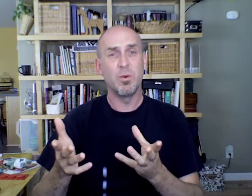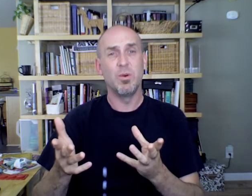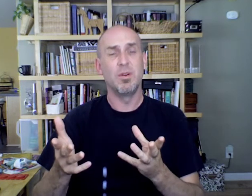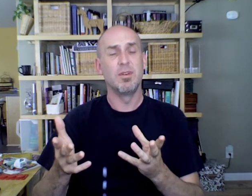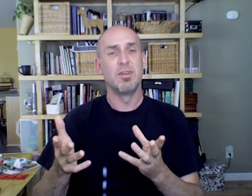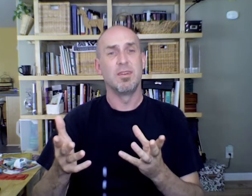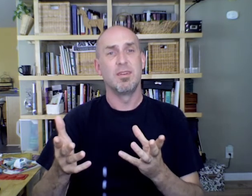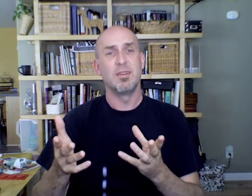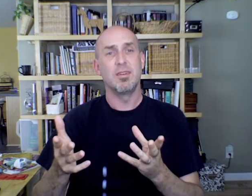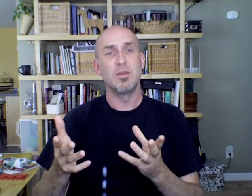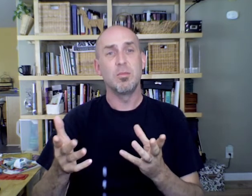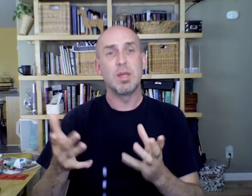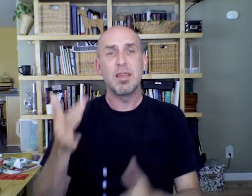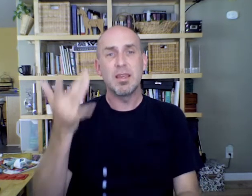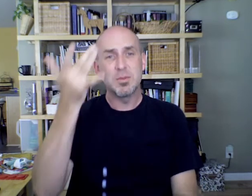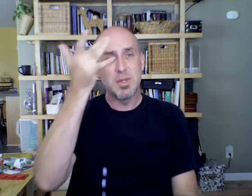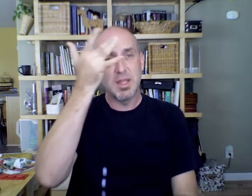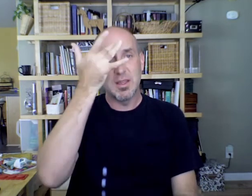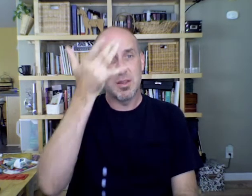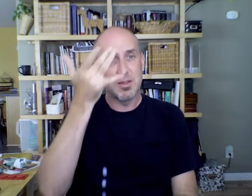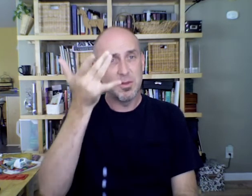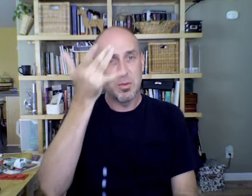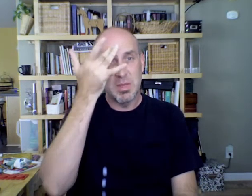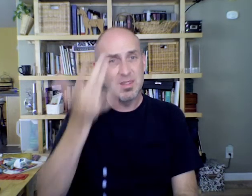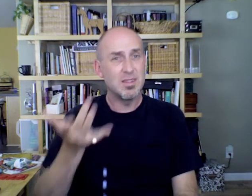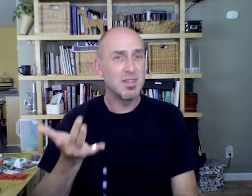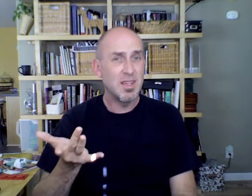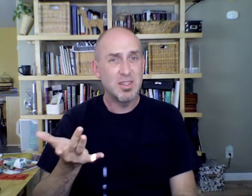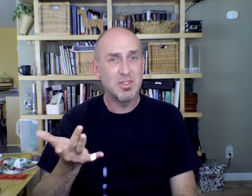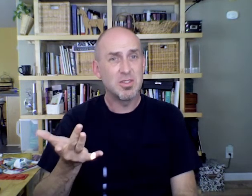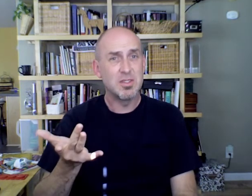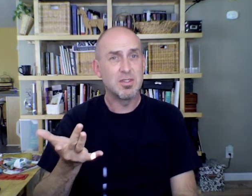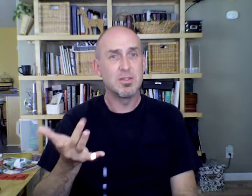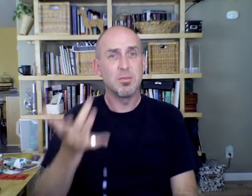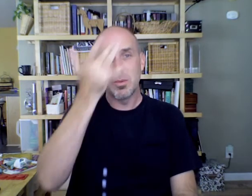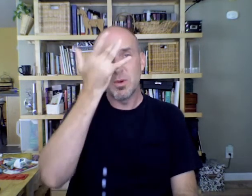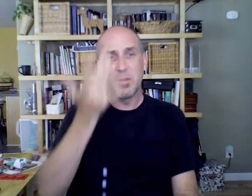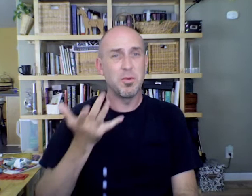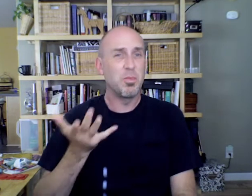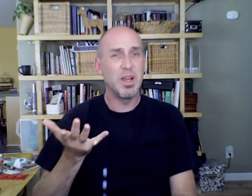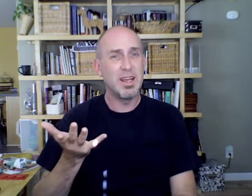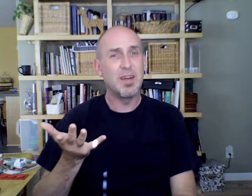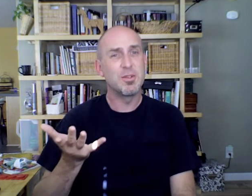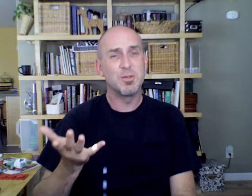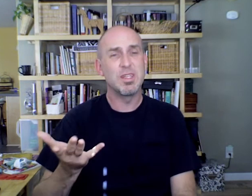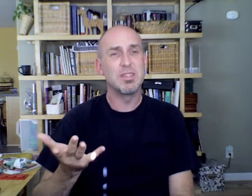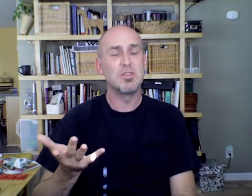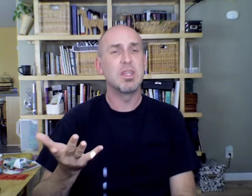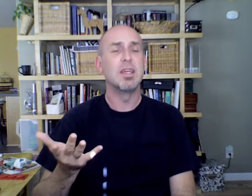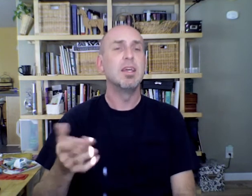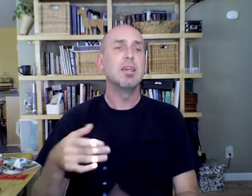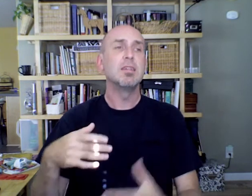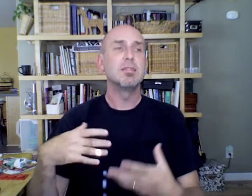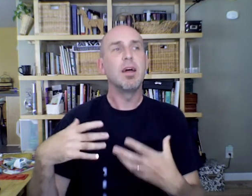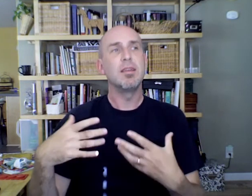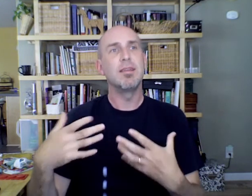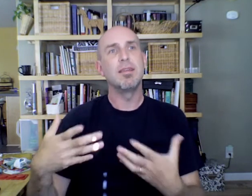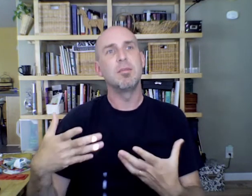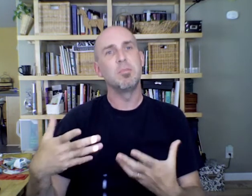or I think it's really like you're mentally touched. There's something wrong with your brain. How could you say such a thing? It's not done in a mean